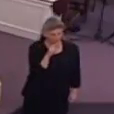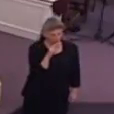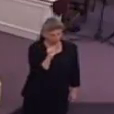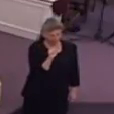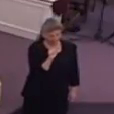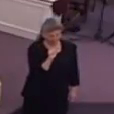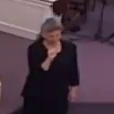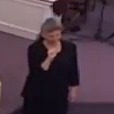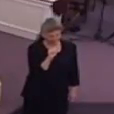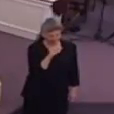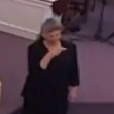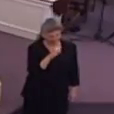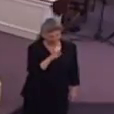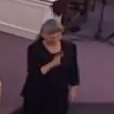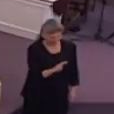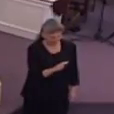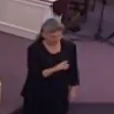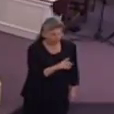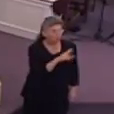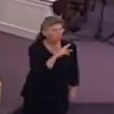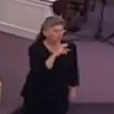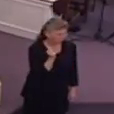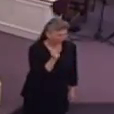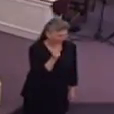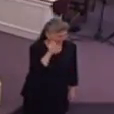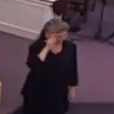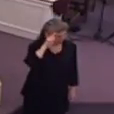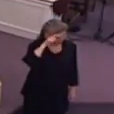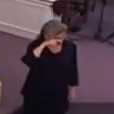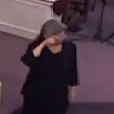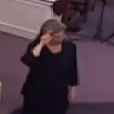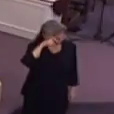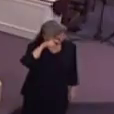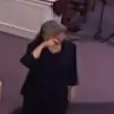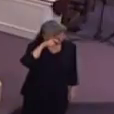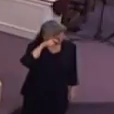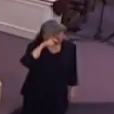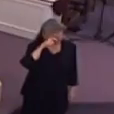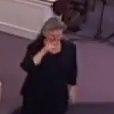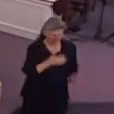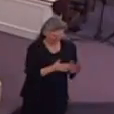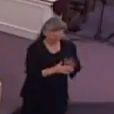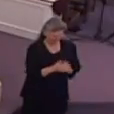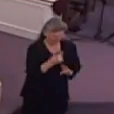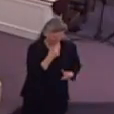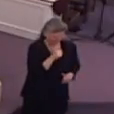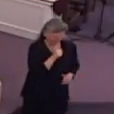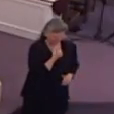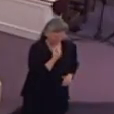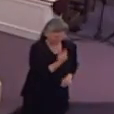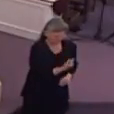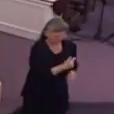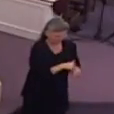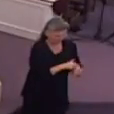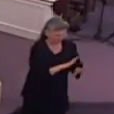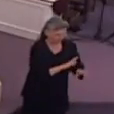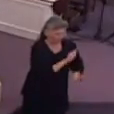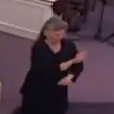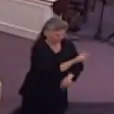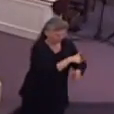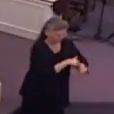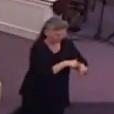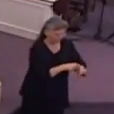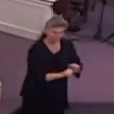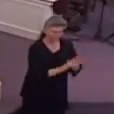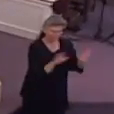Rahab was a harlot. And the Bible doesn't just say that once. It says it three distinct times,